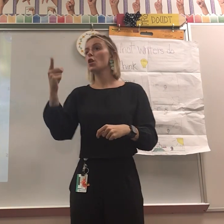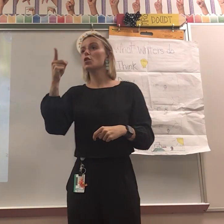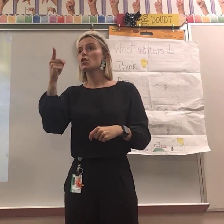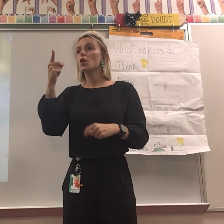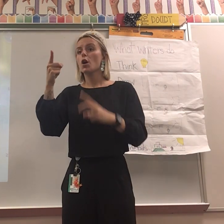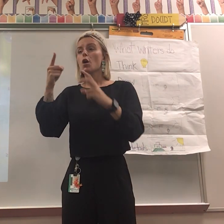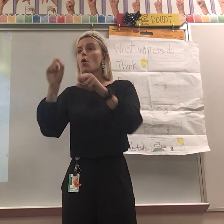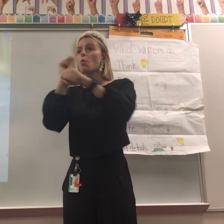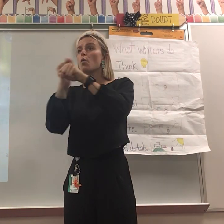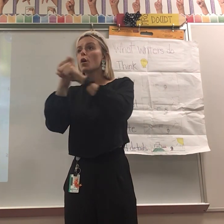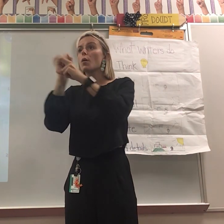partner, listening.